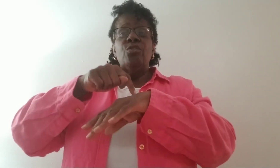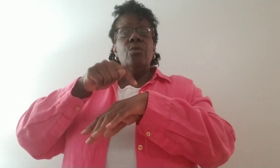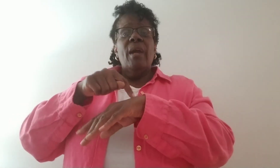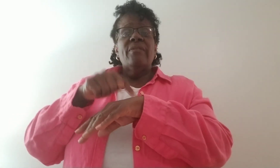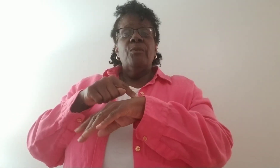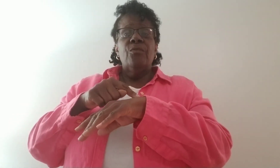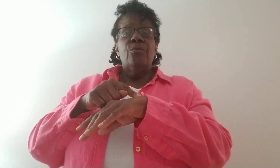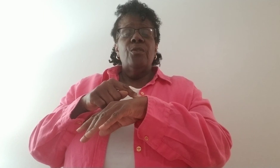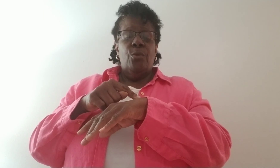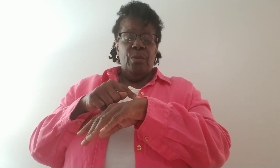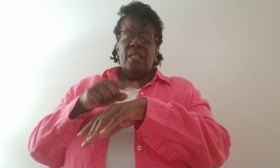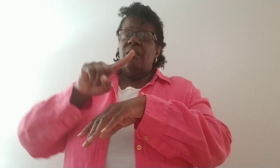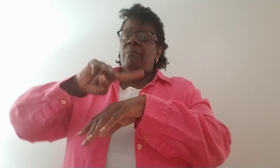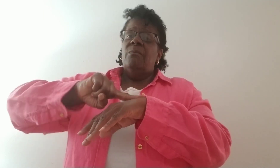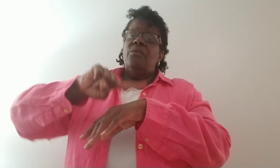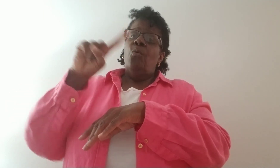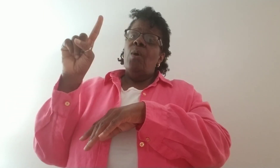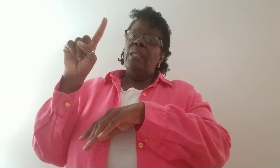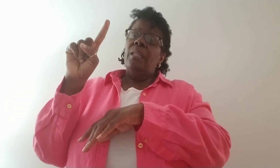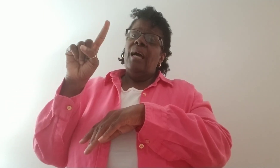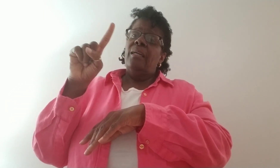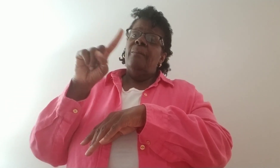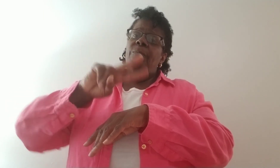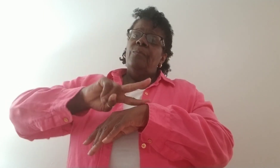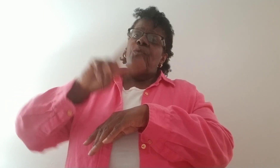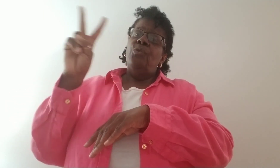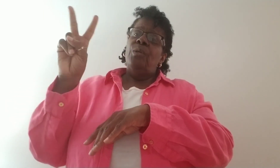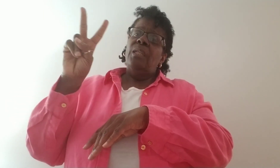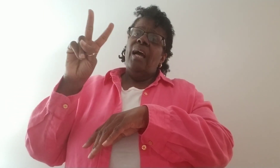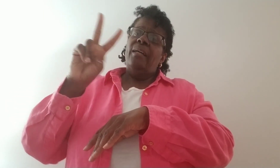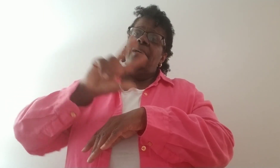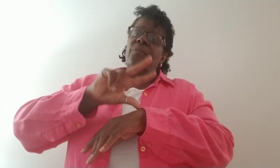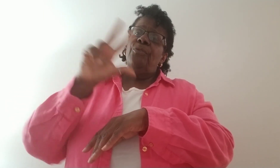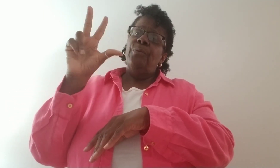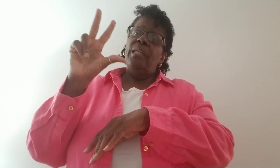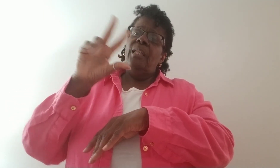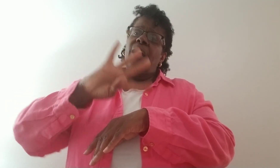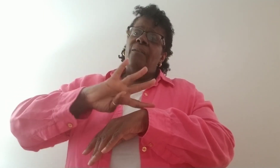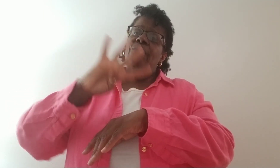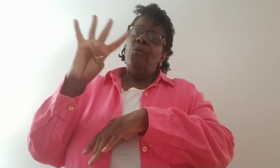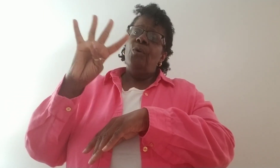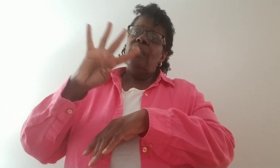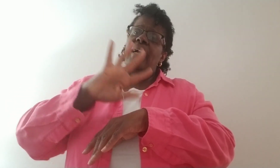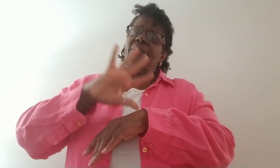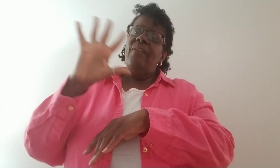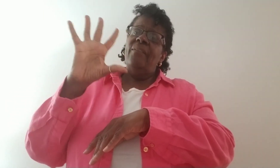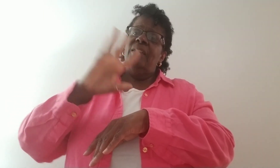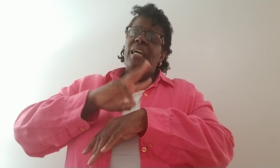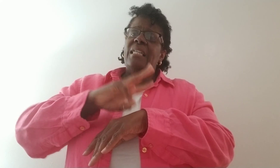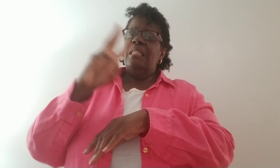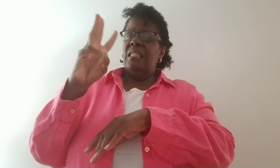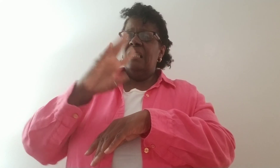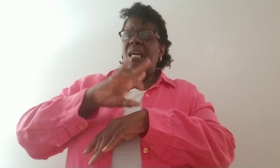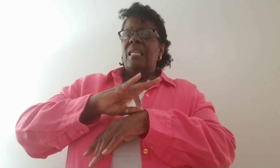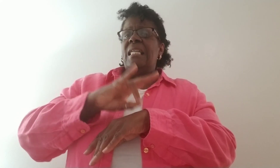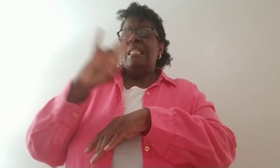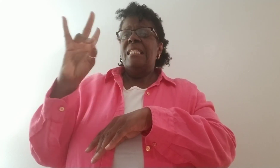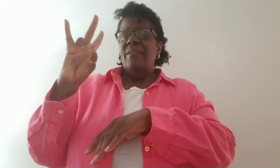right from your wrist. So 1 o'clock, 2 o'clock, 3 o'clock, 4 o'clock, 5 o'clock, 6 o'clock,